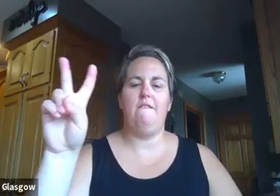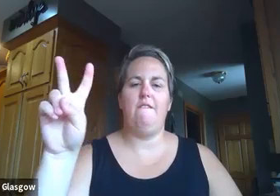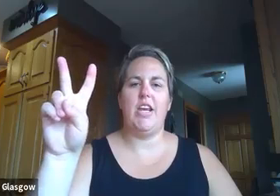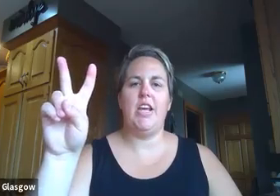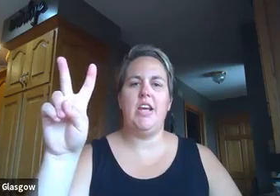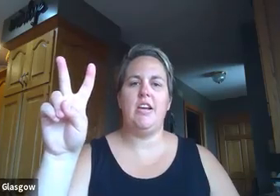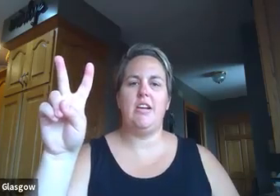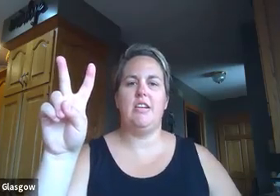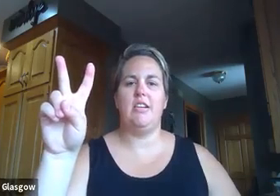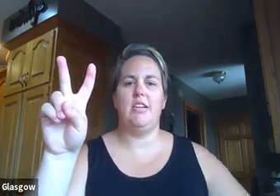B,